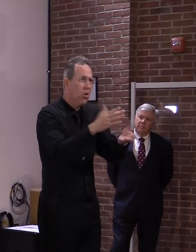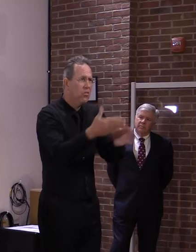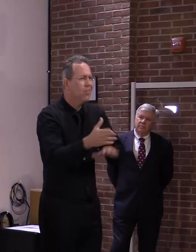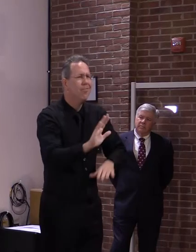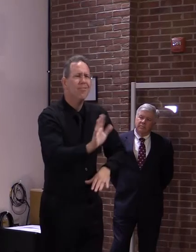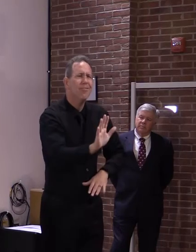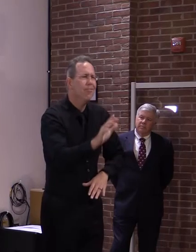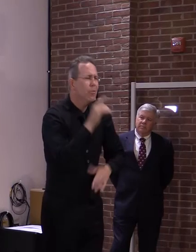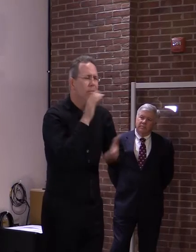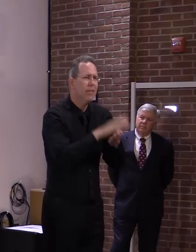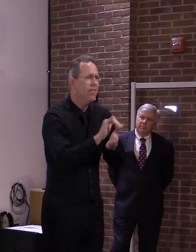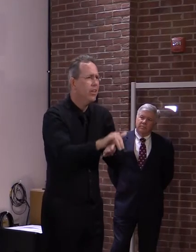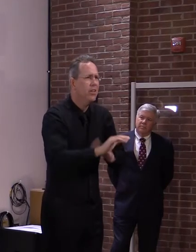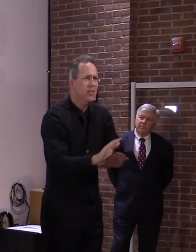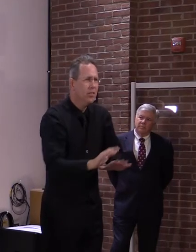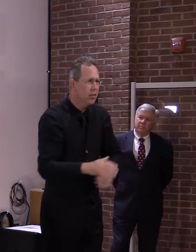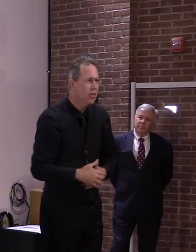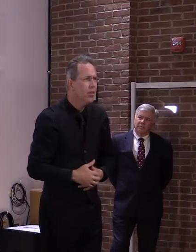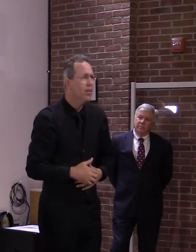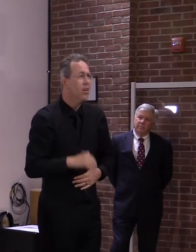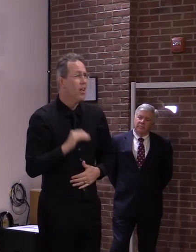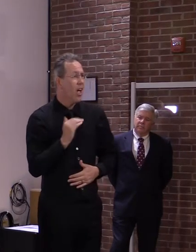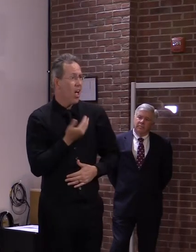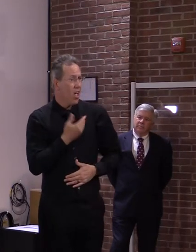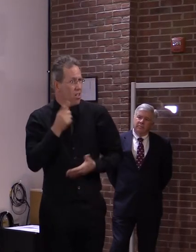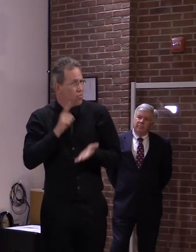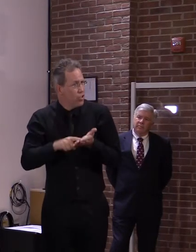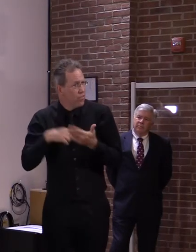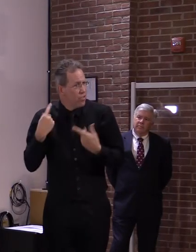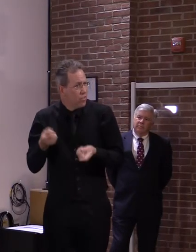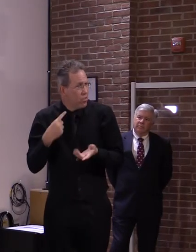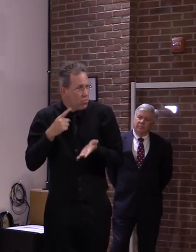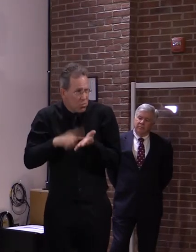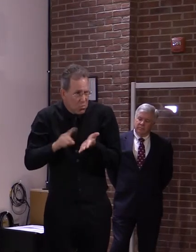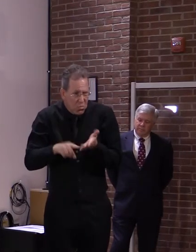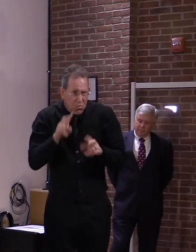own investigation with our medical examiner's office as well.